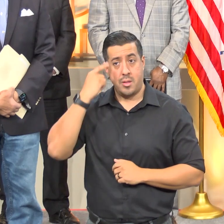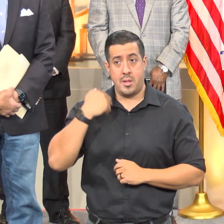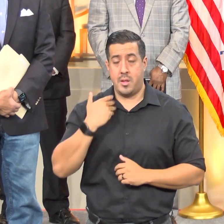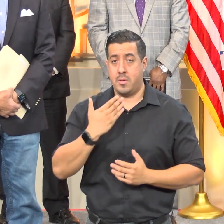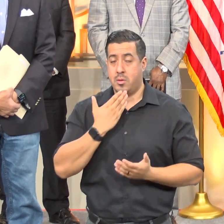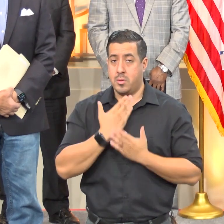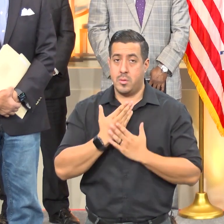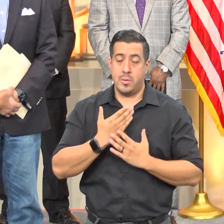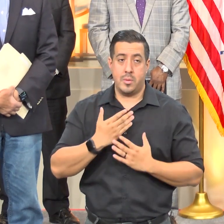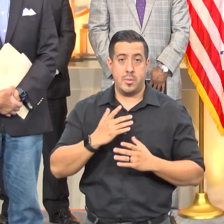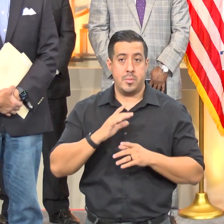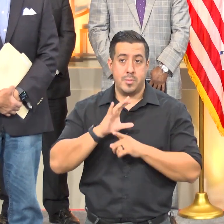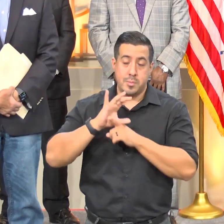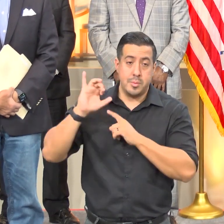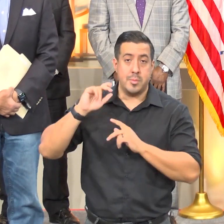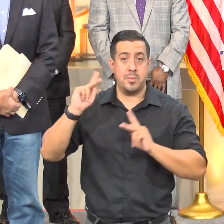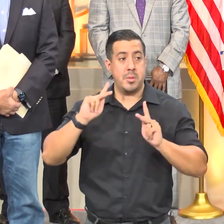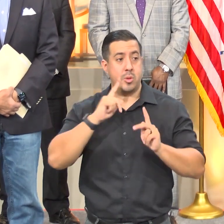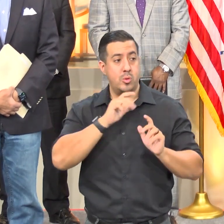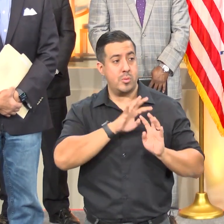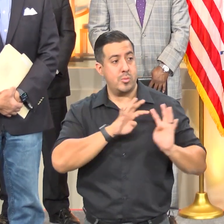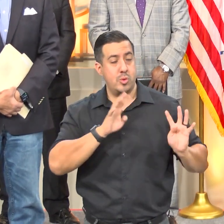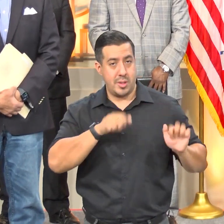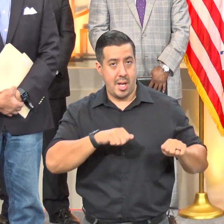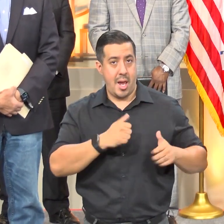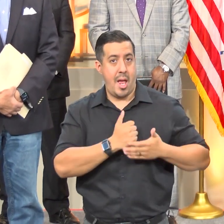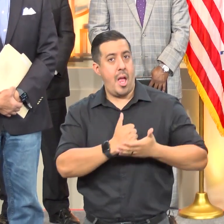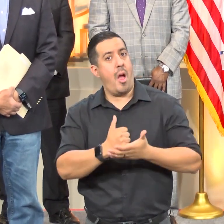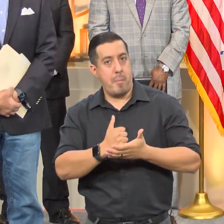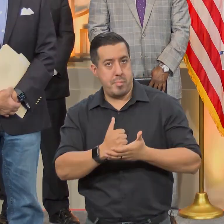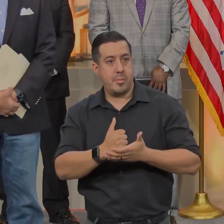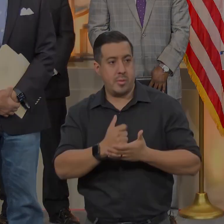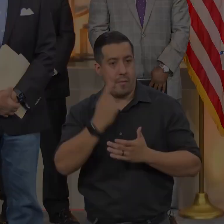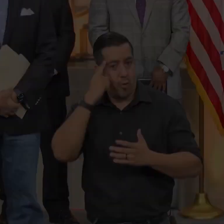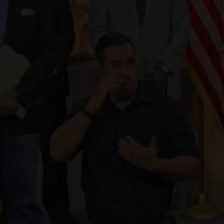individuals, Commissioner, that can help to come up with those recommendations.